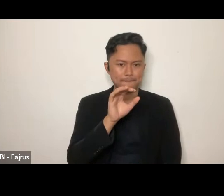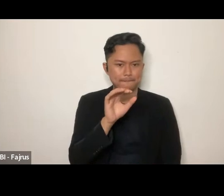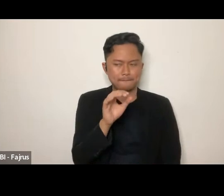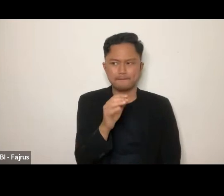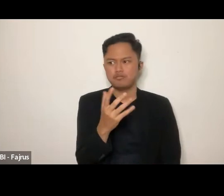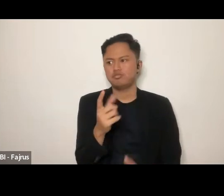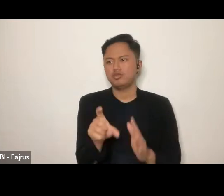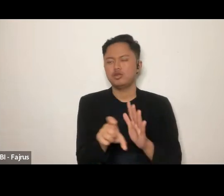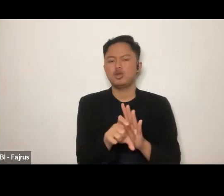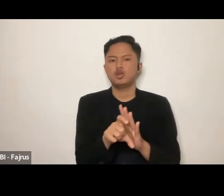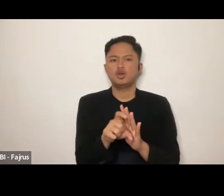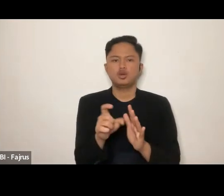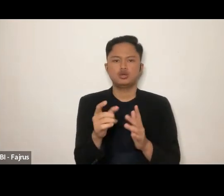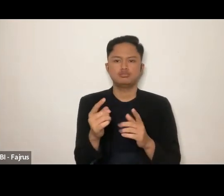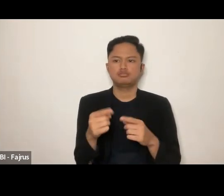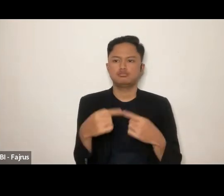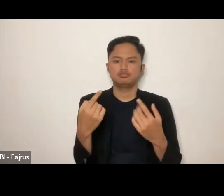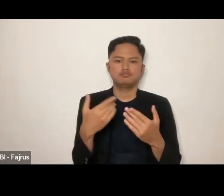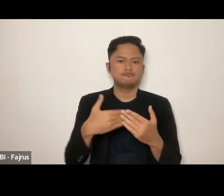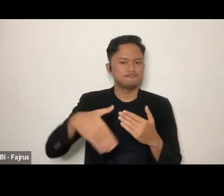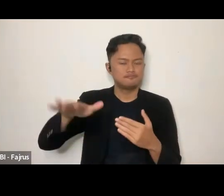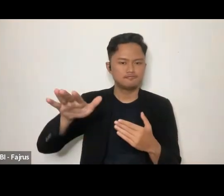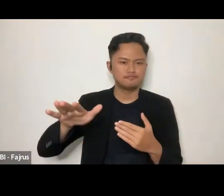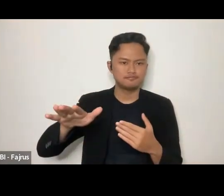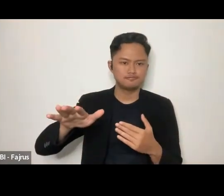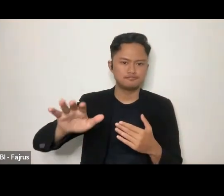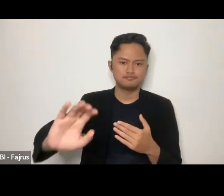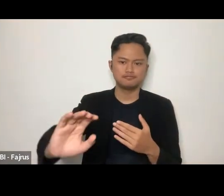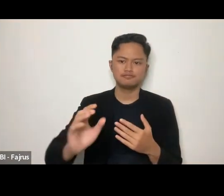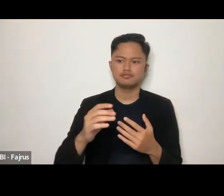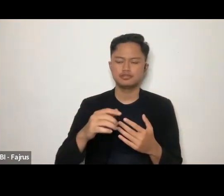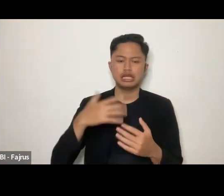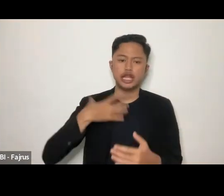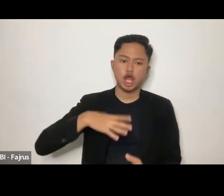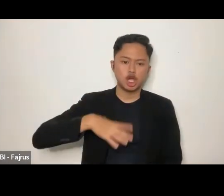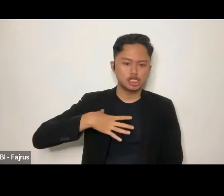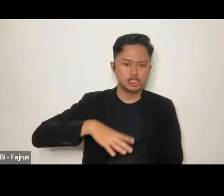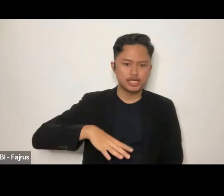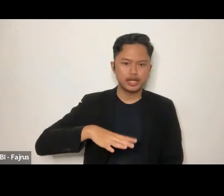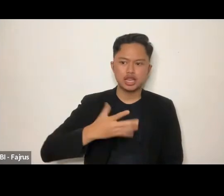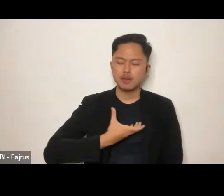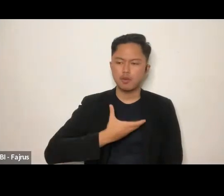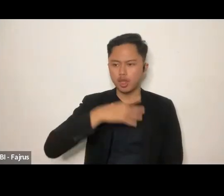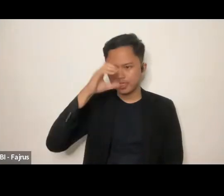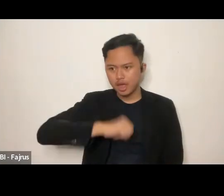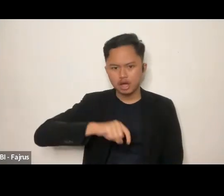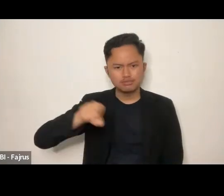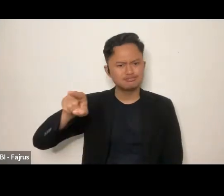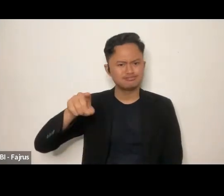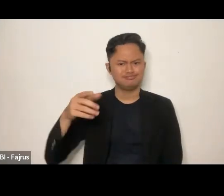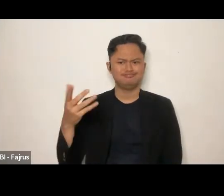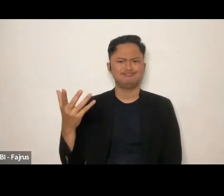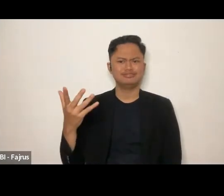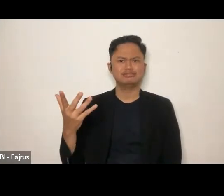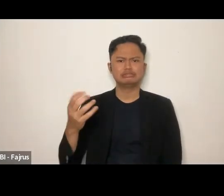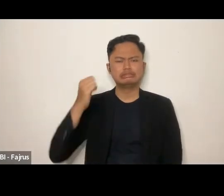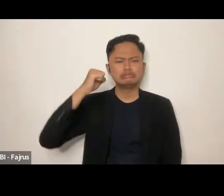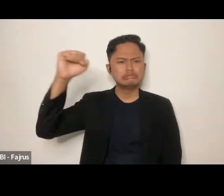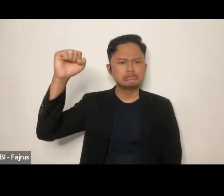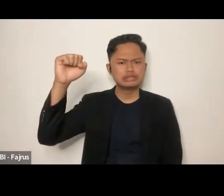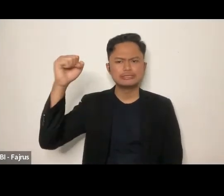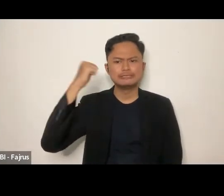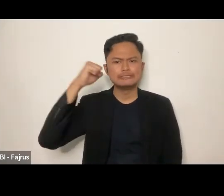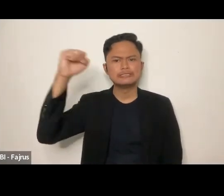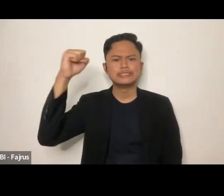go to, we bring letters and then let them know that we are going to have a peaceful demonstration.